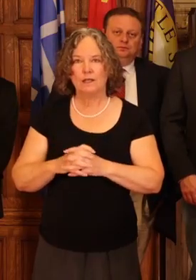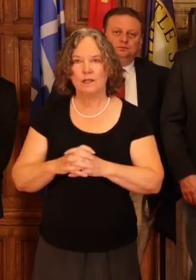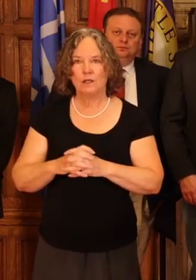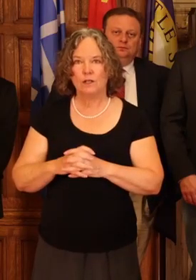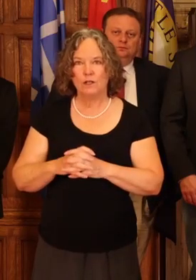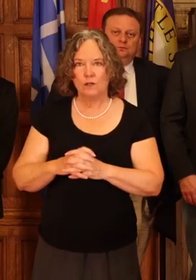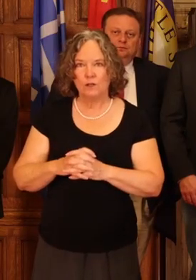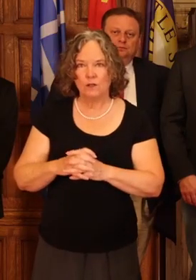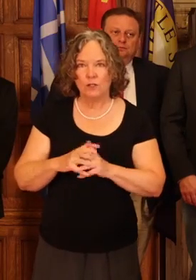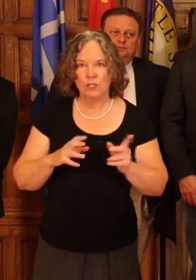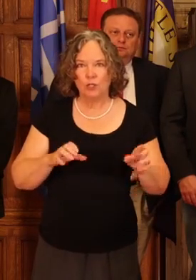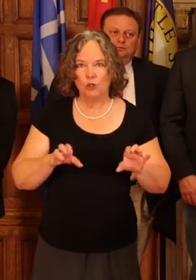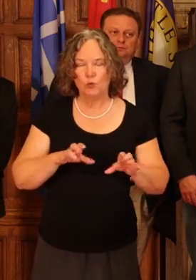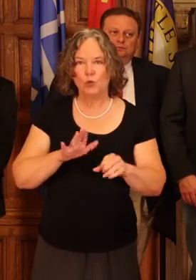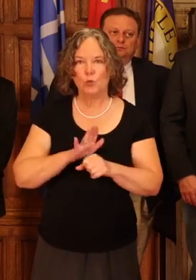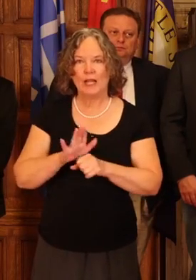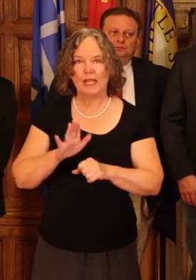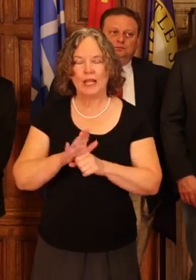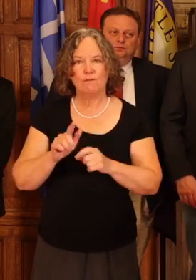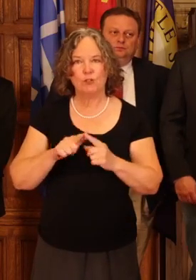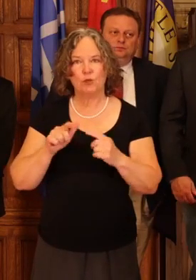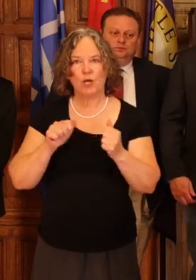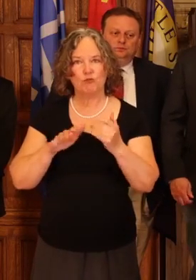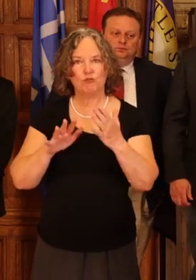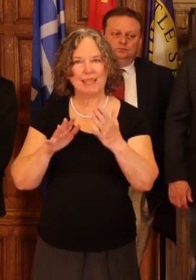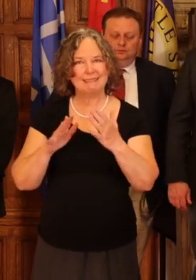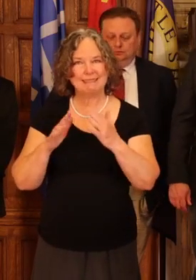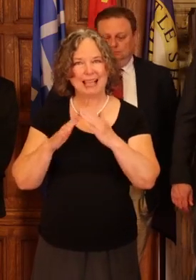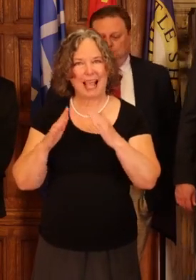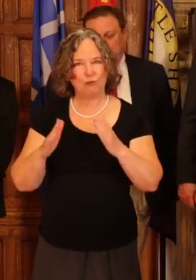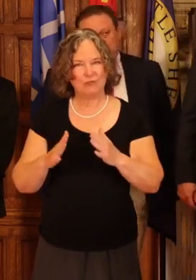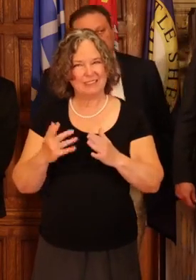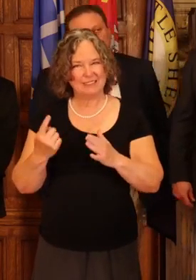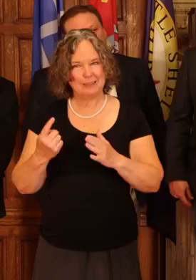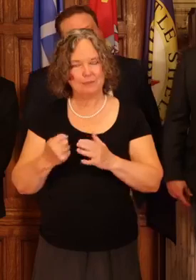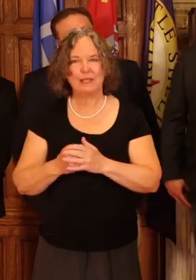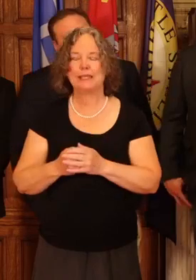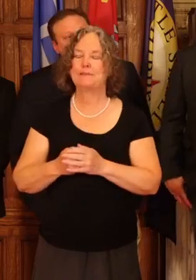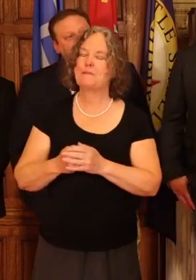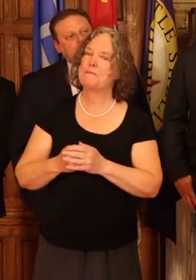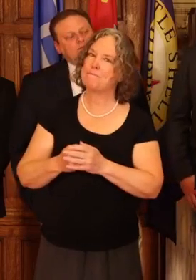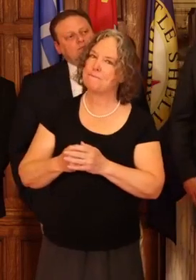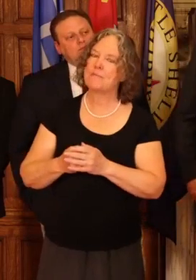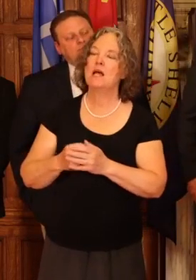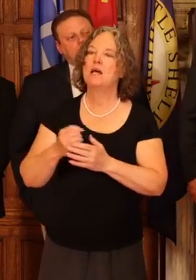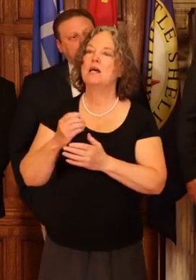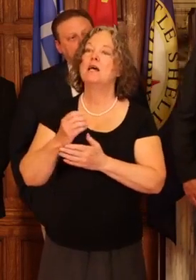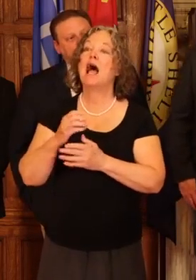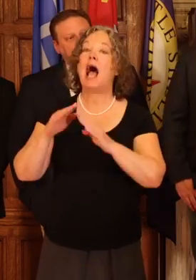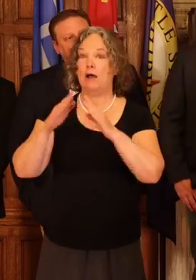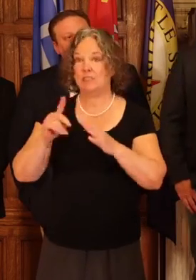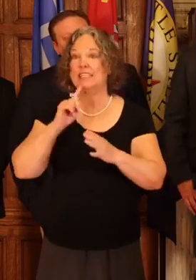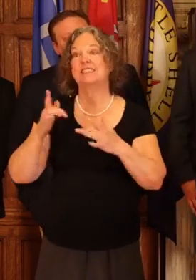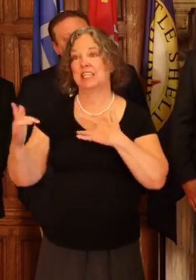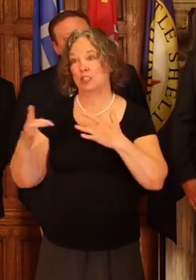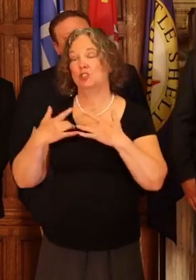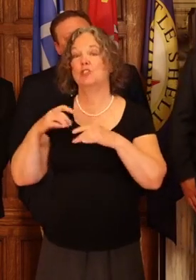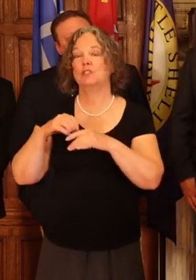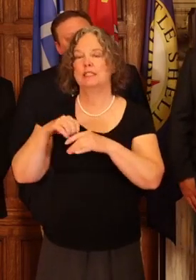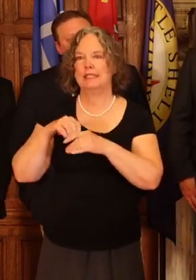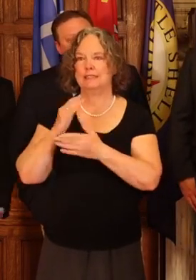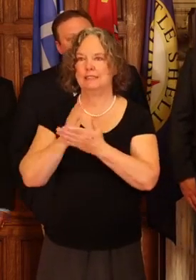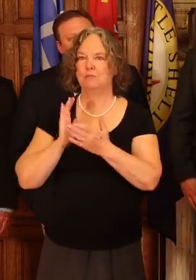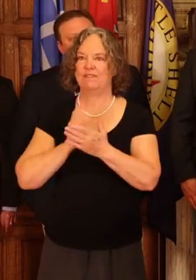you think you get enough discussion to address that? Yeah, so housing is a concern, particularly in some of our booming communities. I was really